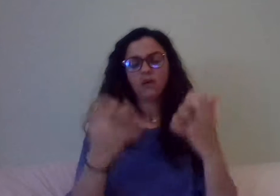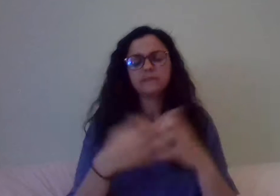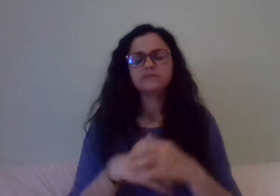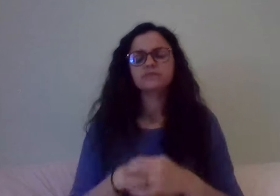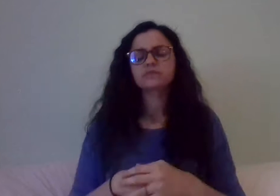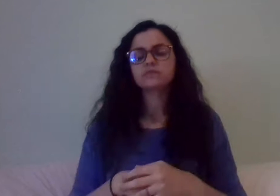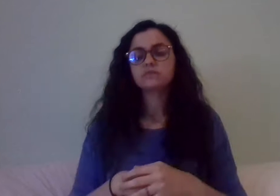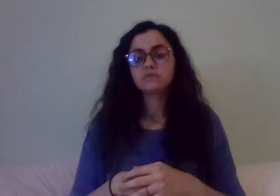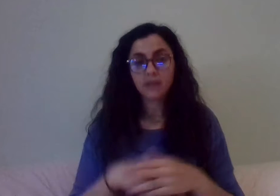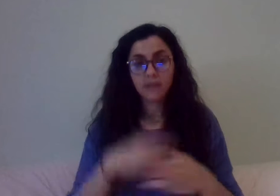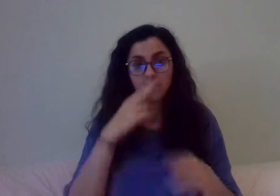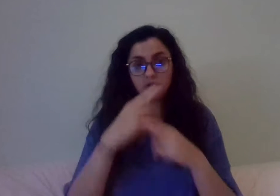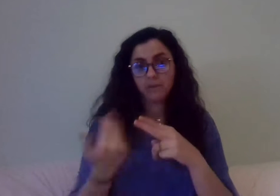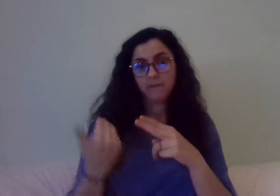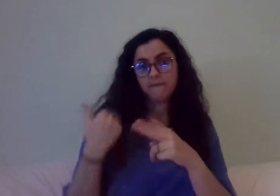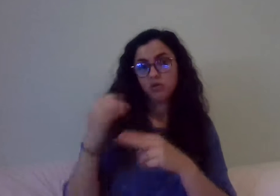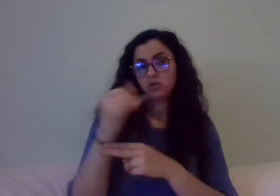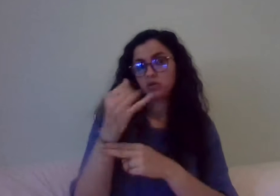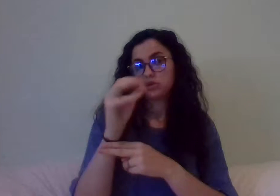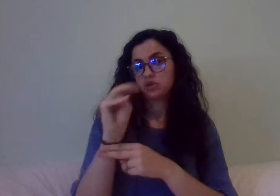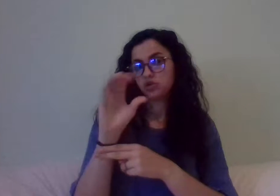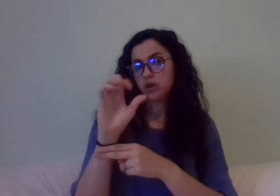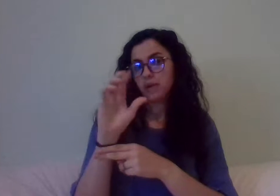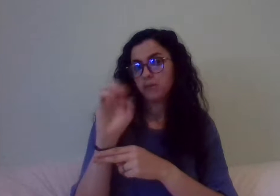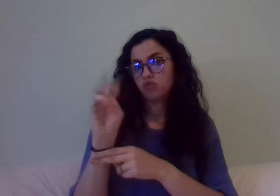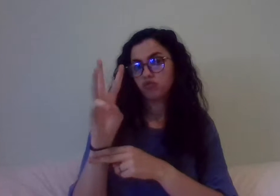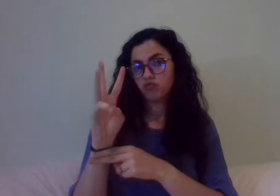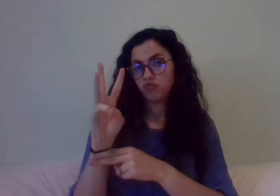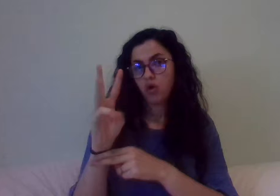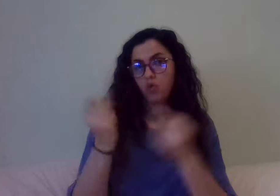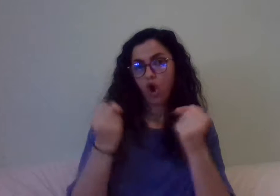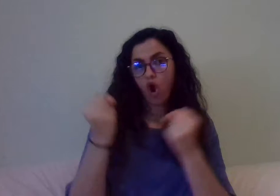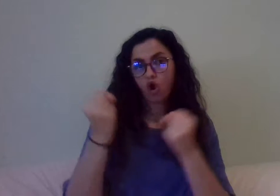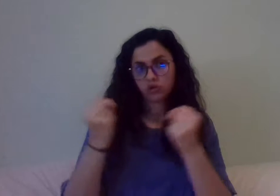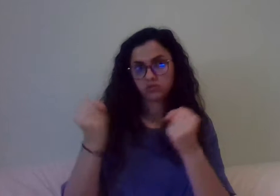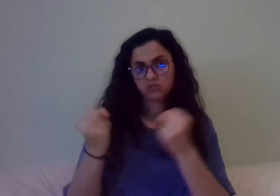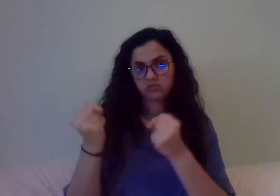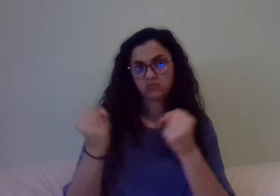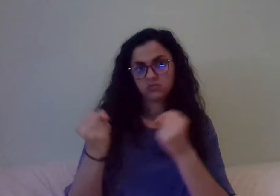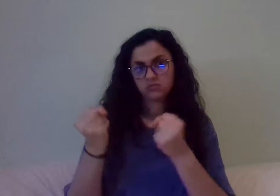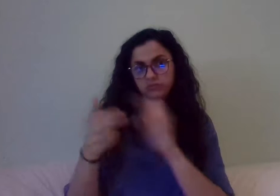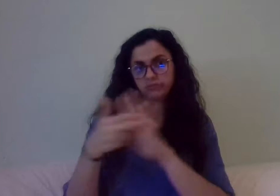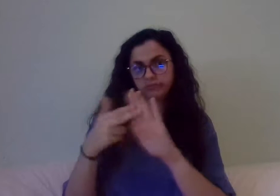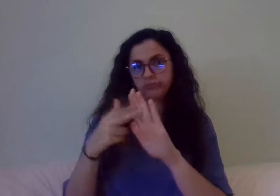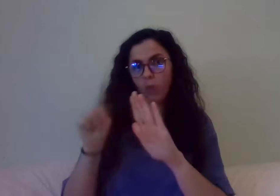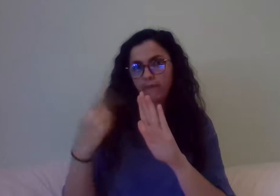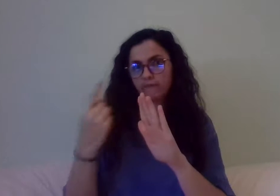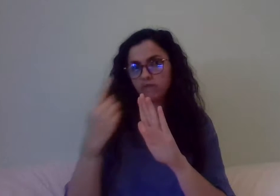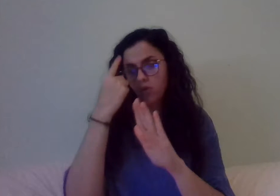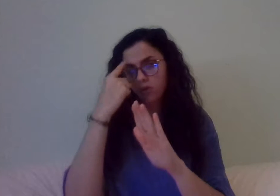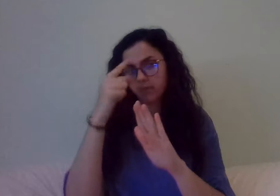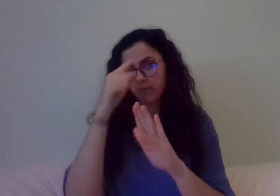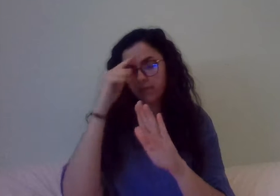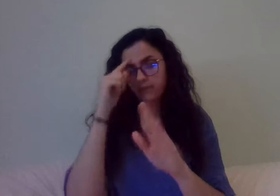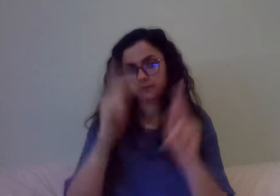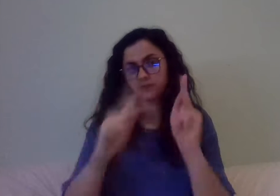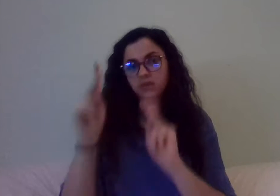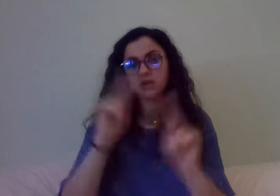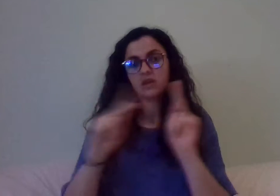In 1941, remember that's the exact same year of the series, there is a famous song by the blues